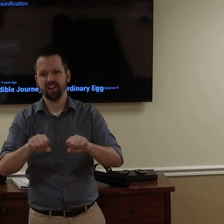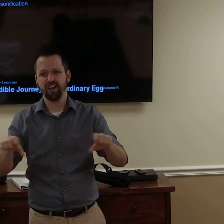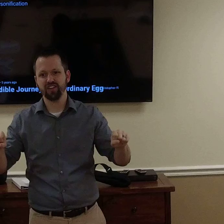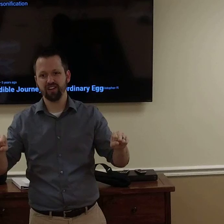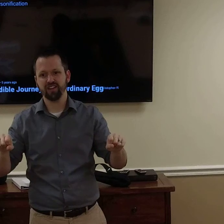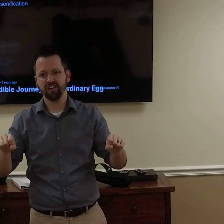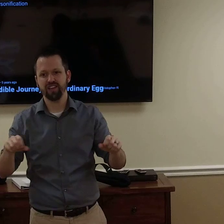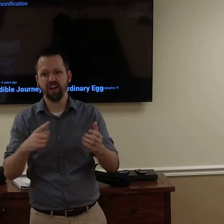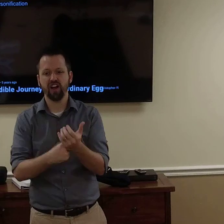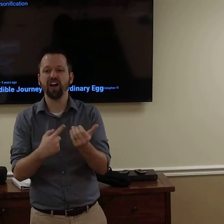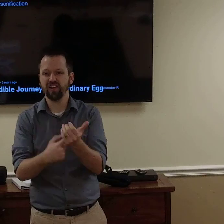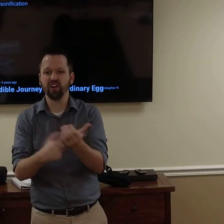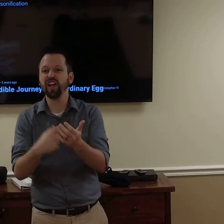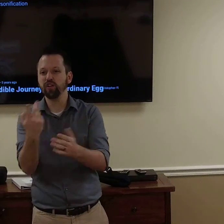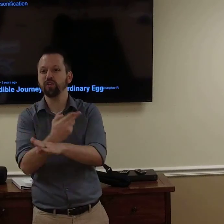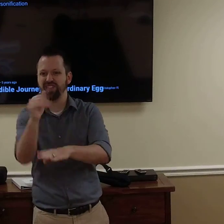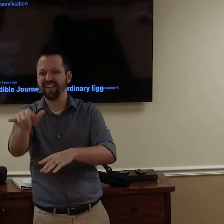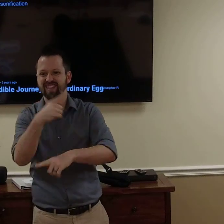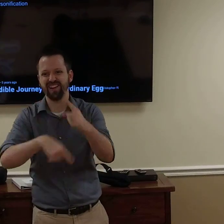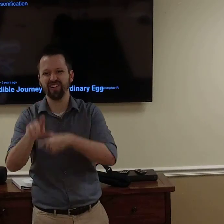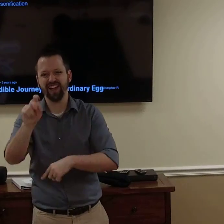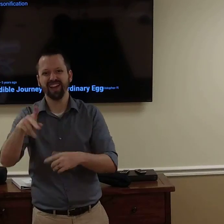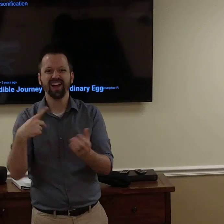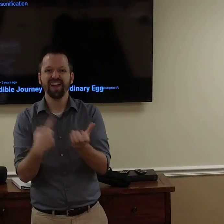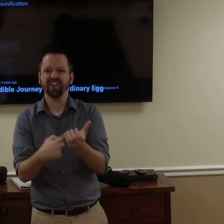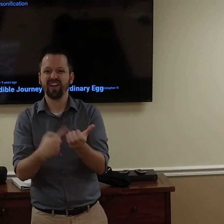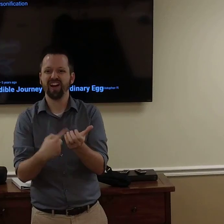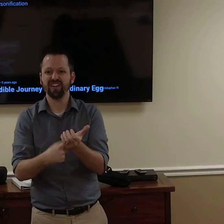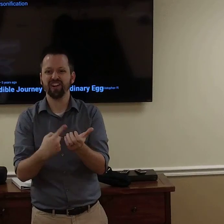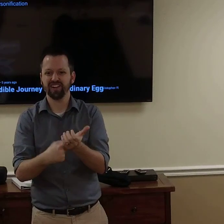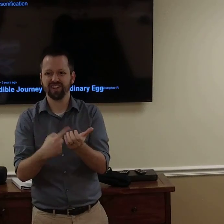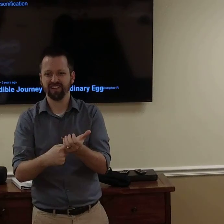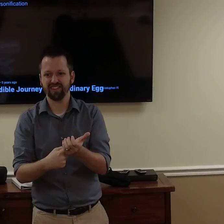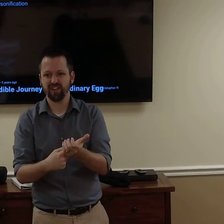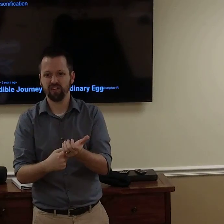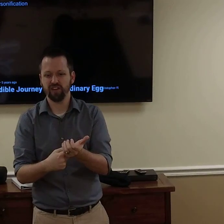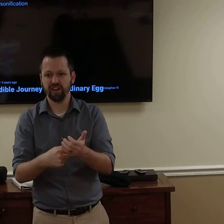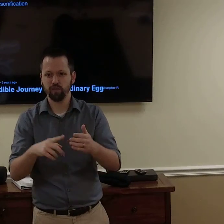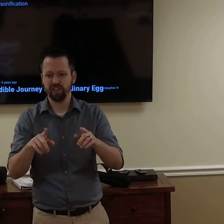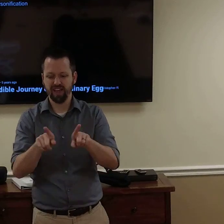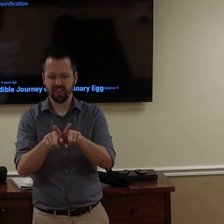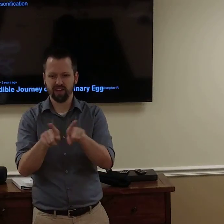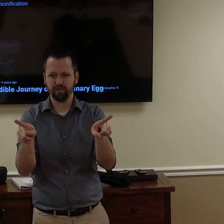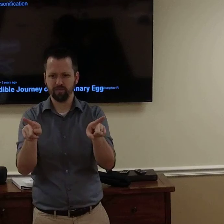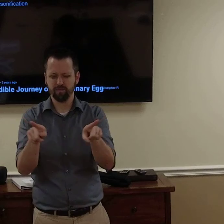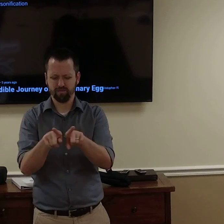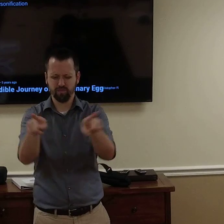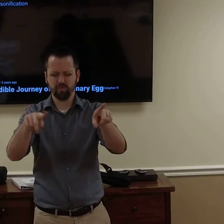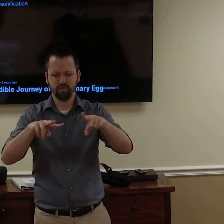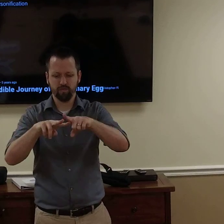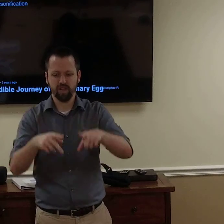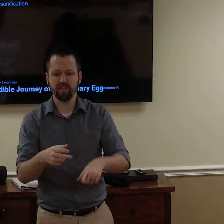Hot dog? Yeah, a hot dog. Okay, you use that sign. Okay, it was a hot dog. So, and they had like